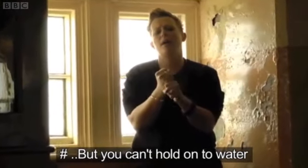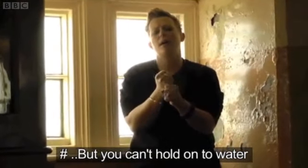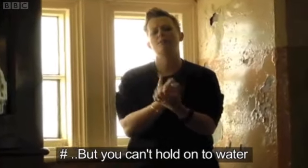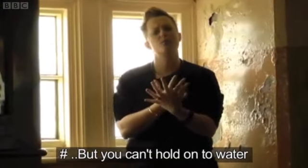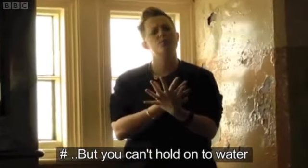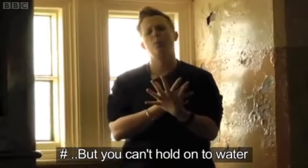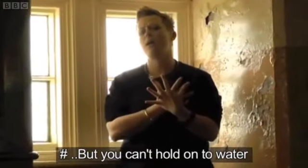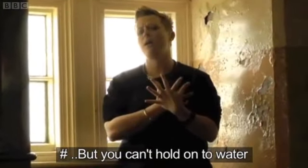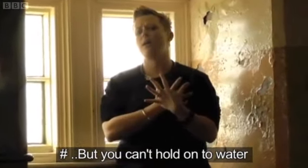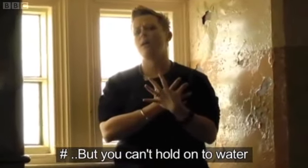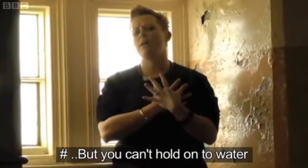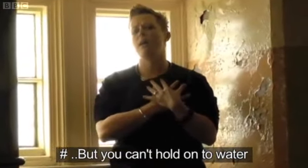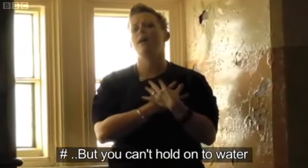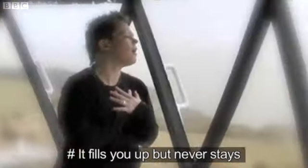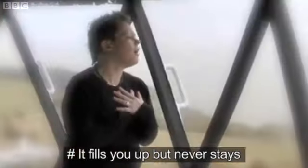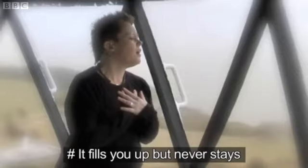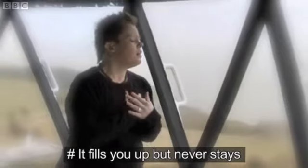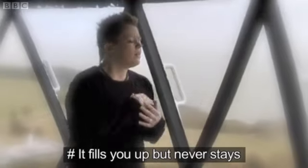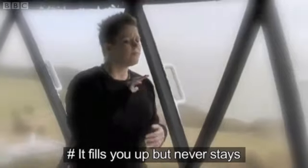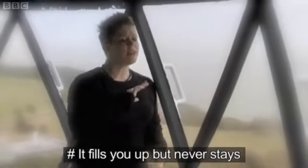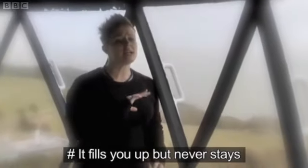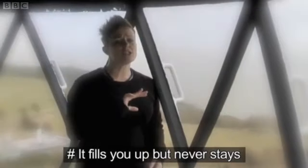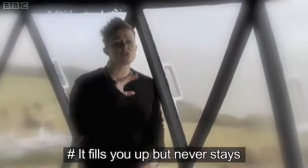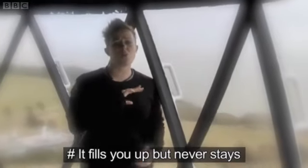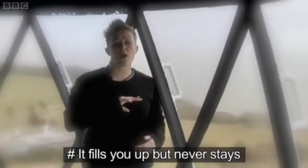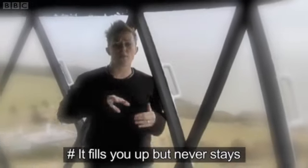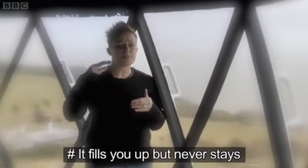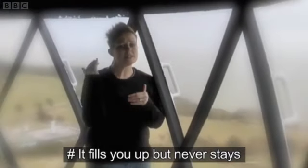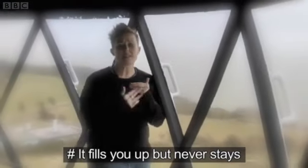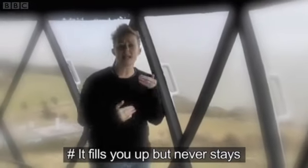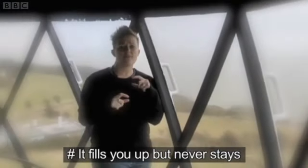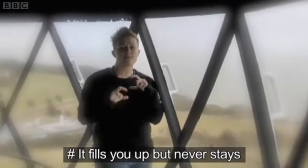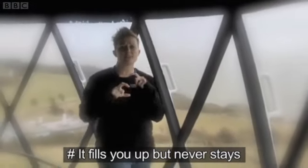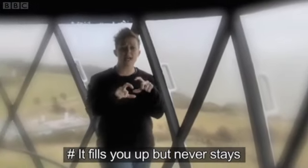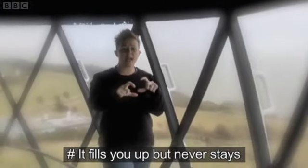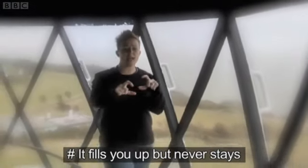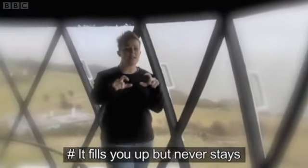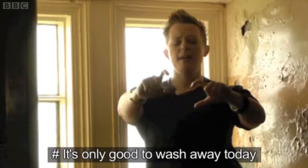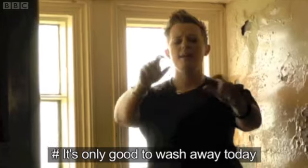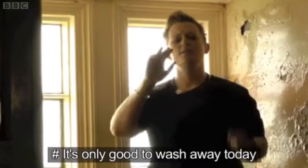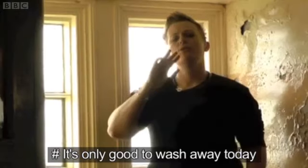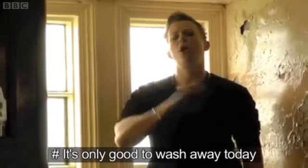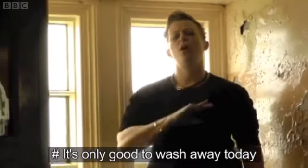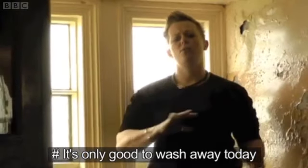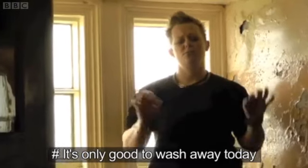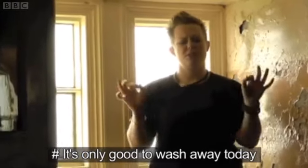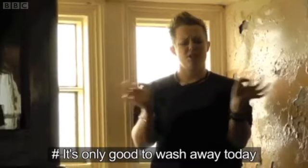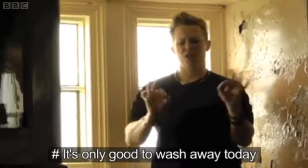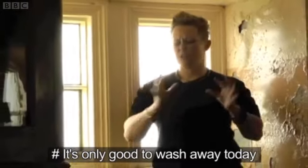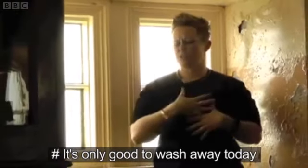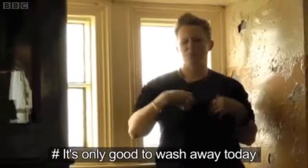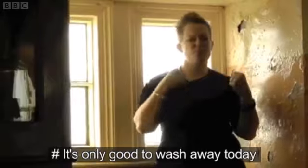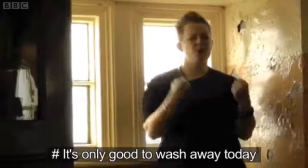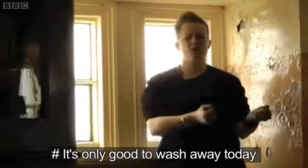to water. It fills you up but never stays. It's only good to wash